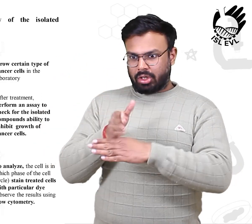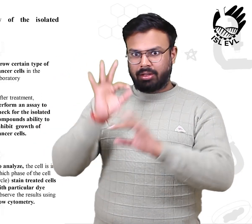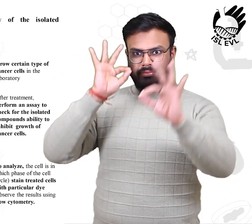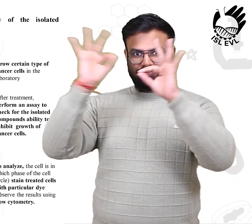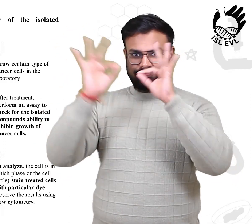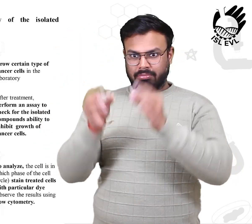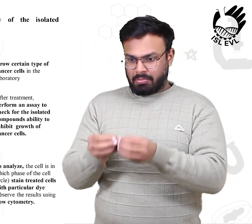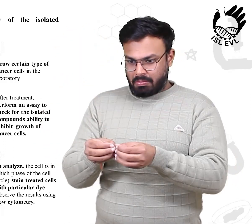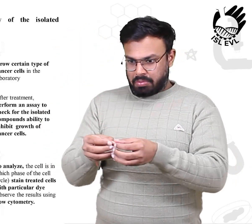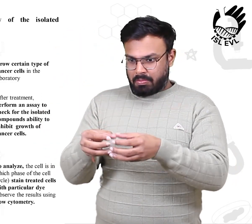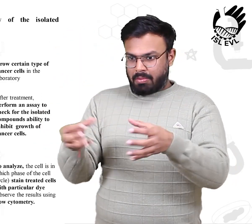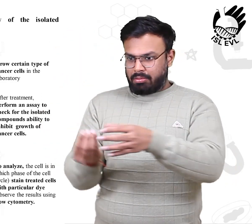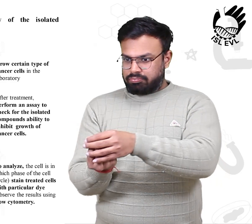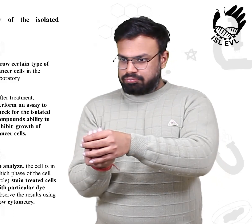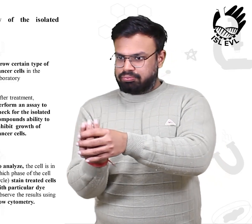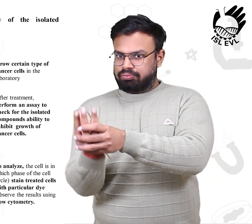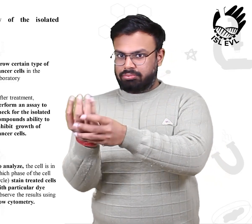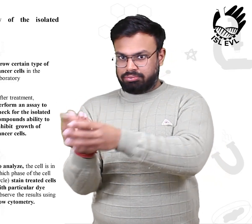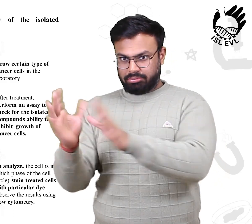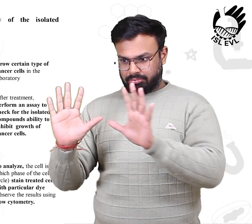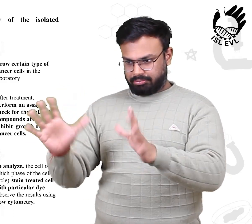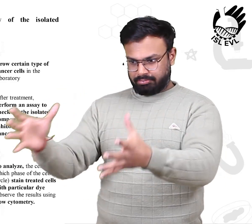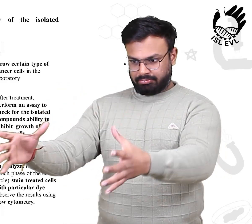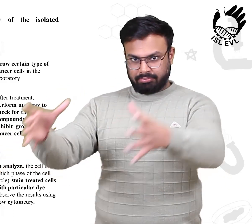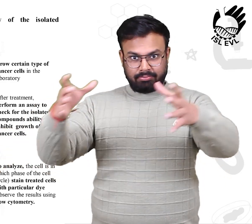type of cancer cells in the laboratory.